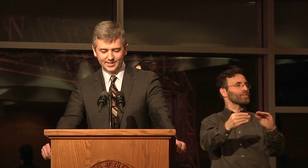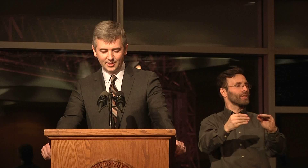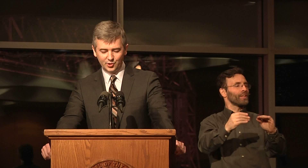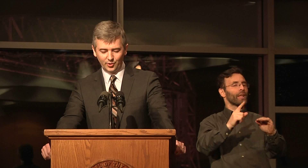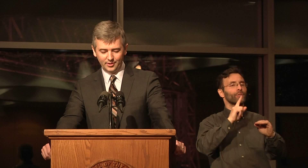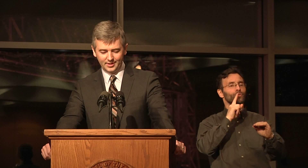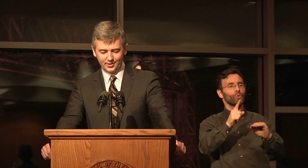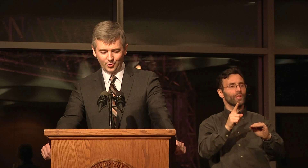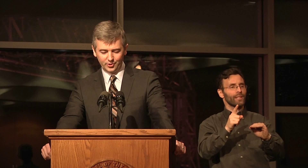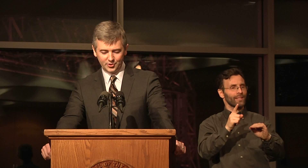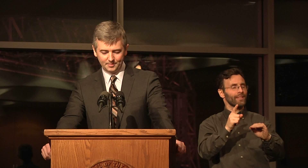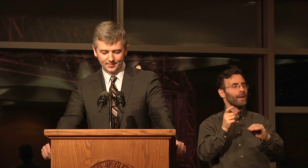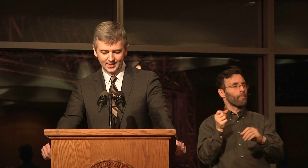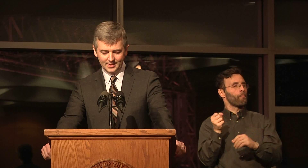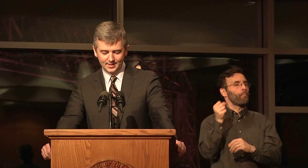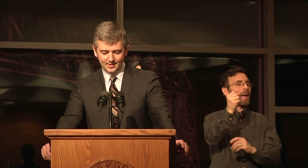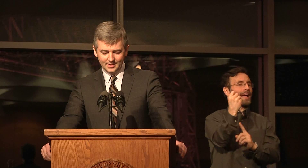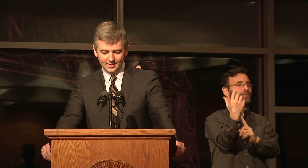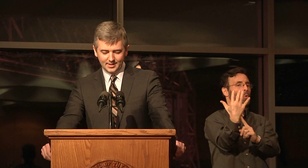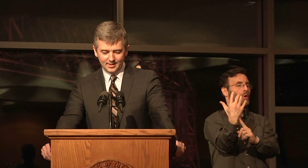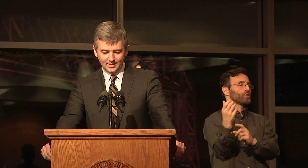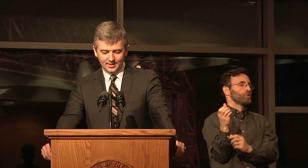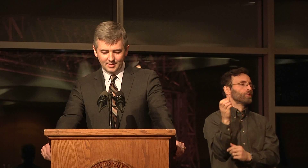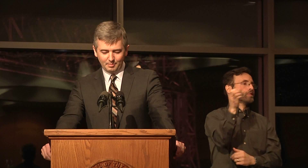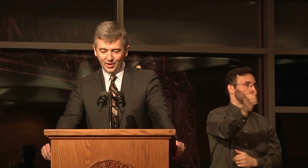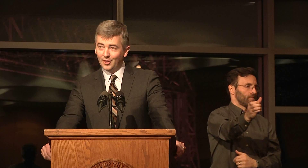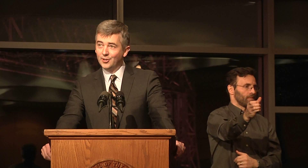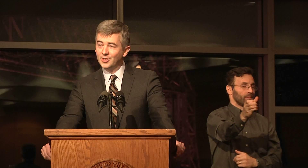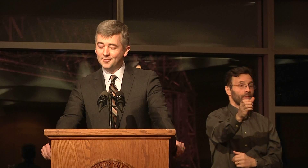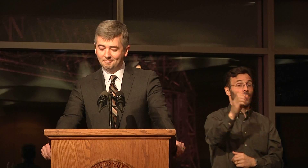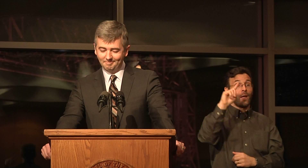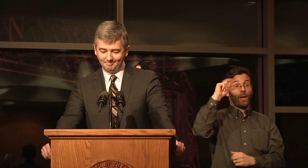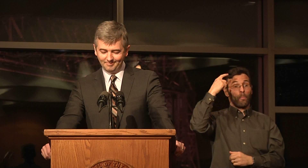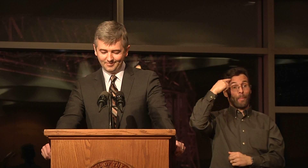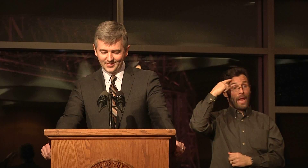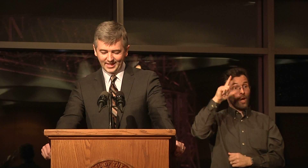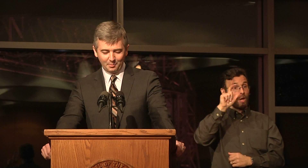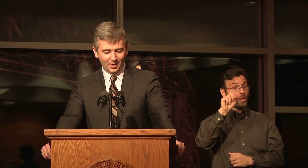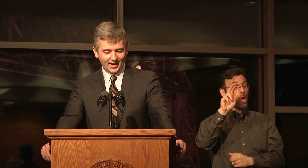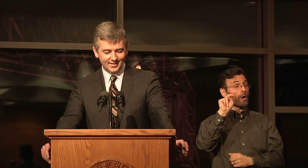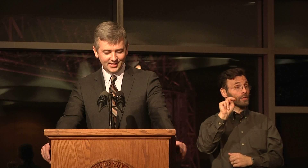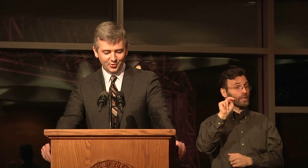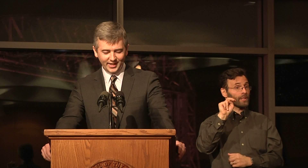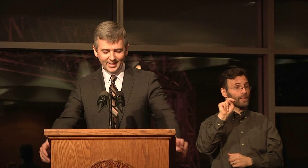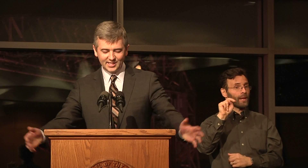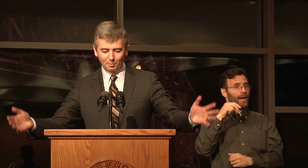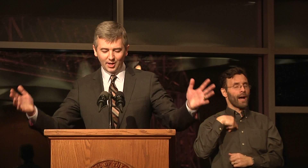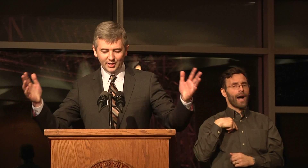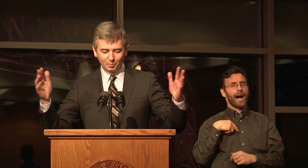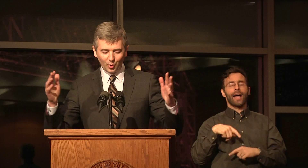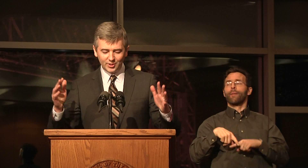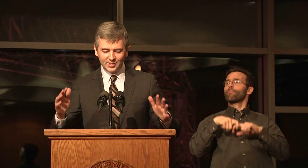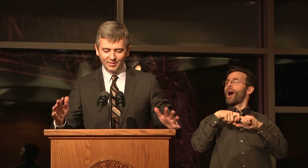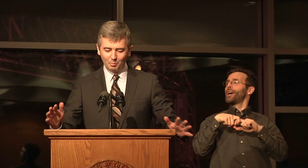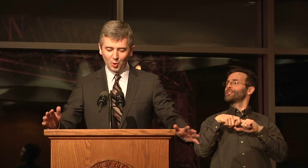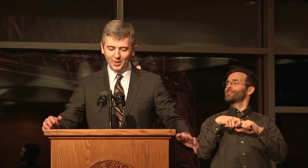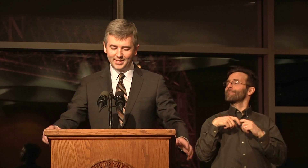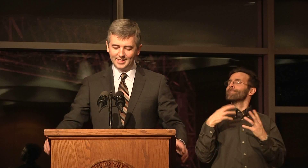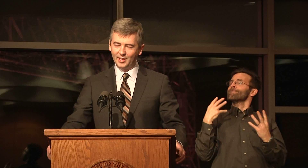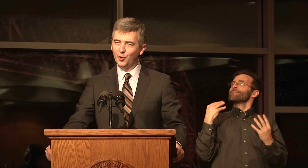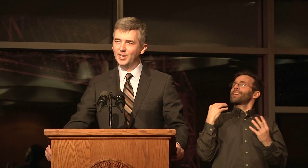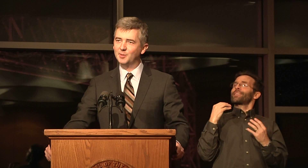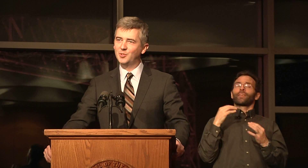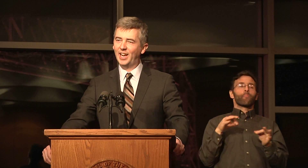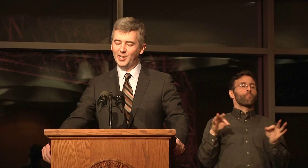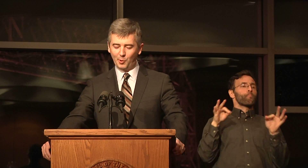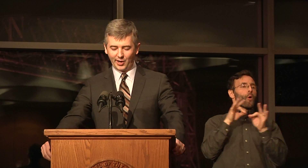truly pass the torch. Mayor Larson, and I pause to drink in the symbolic importance of the moment